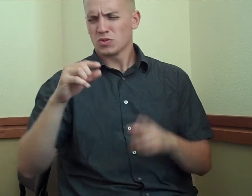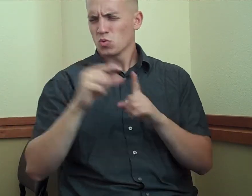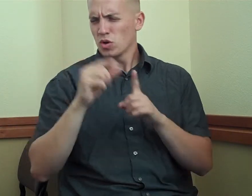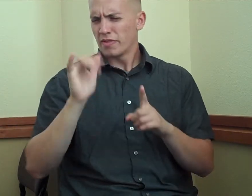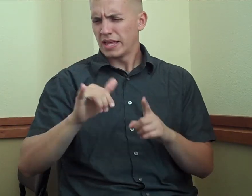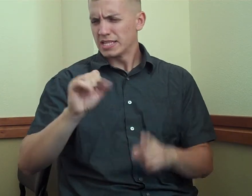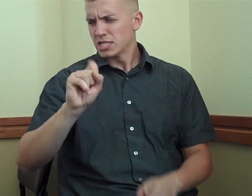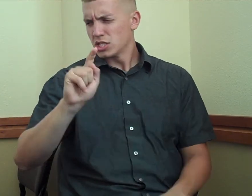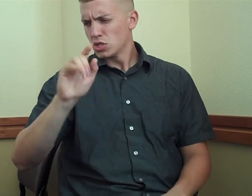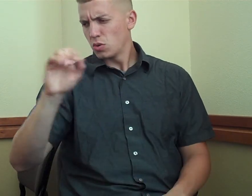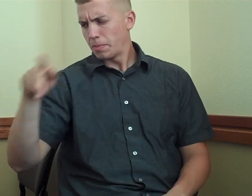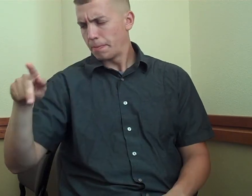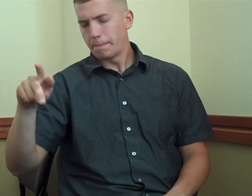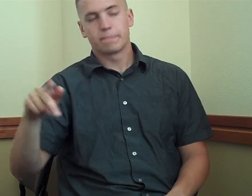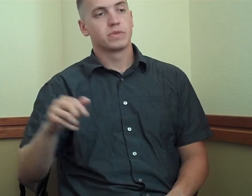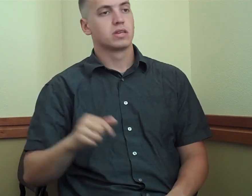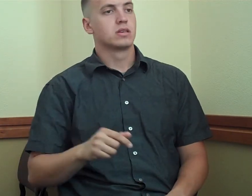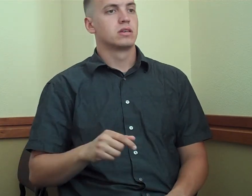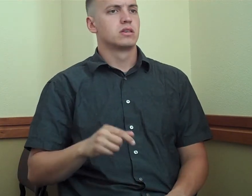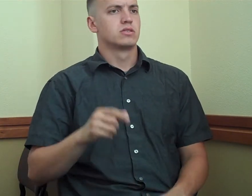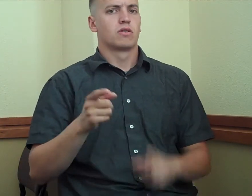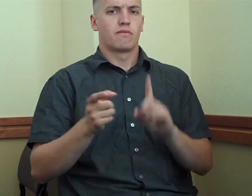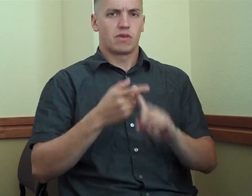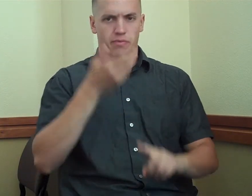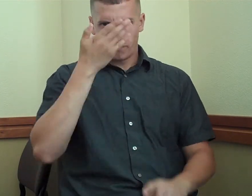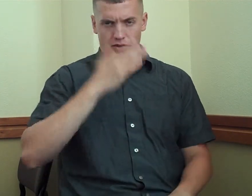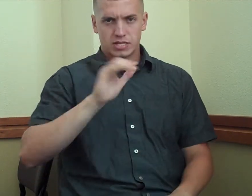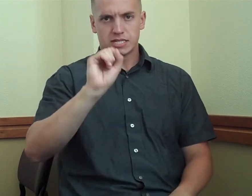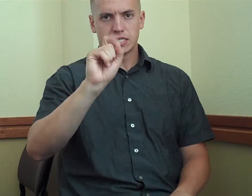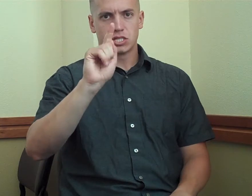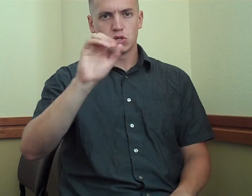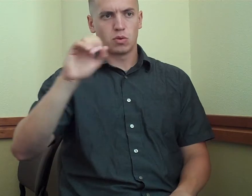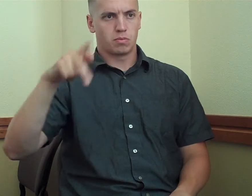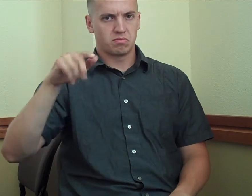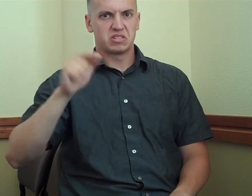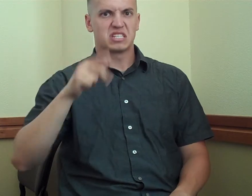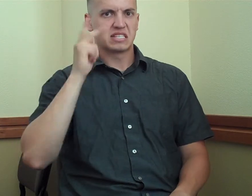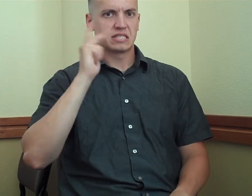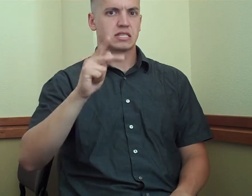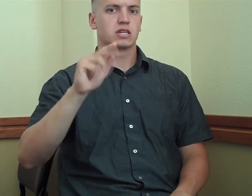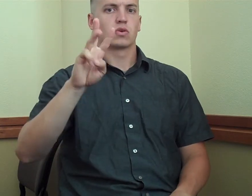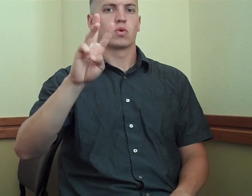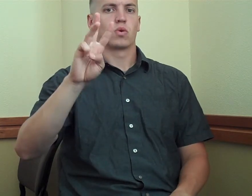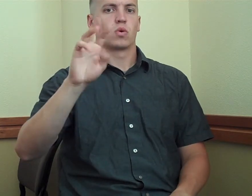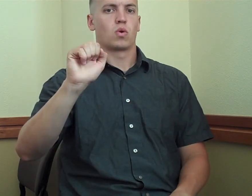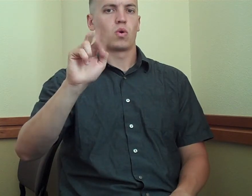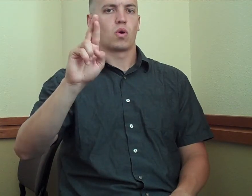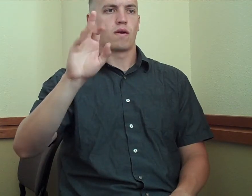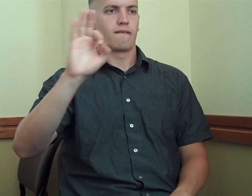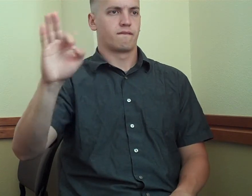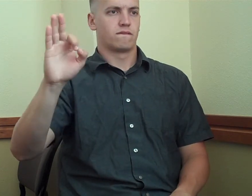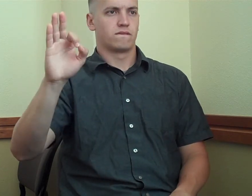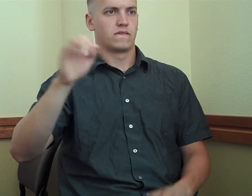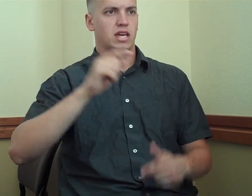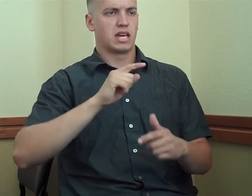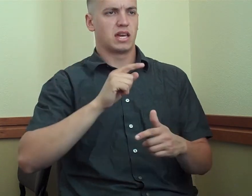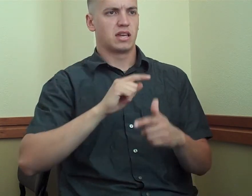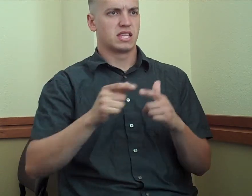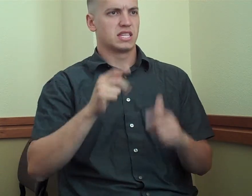stoop, she could see the wharfs and the bristling masts of tall ships. Ooh, I heard a lot